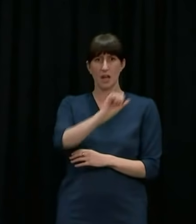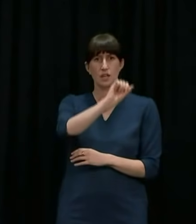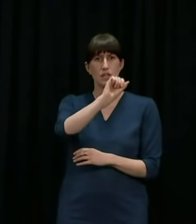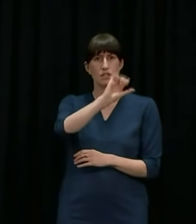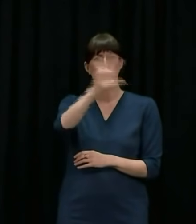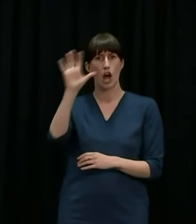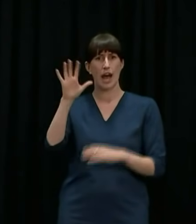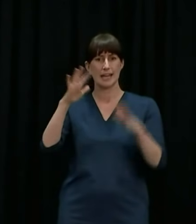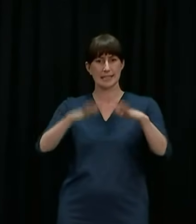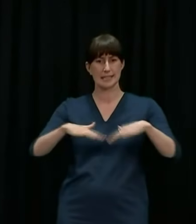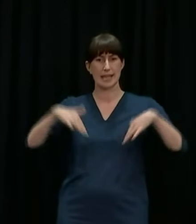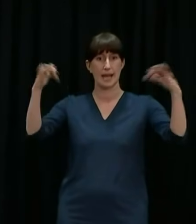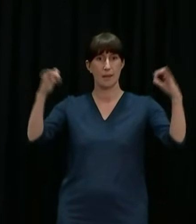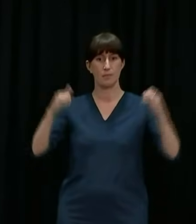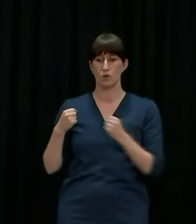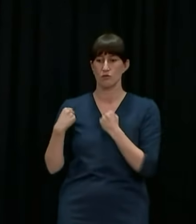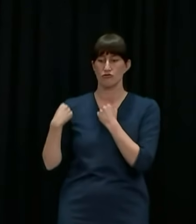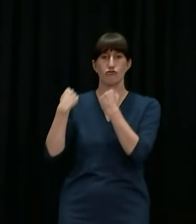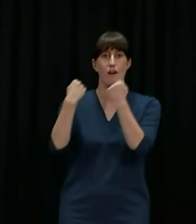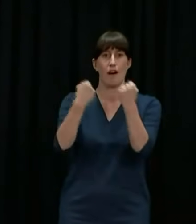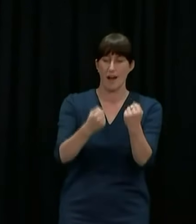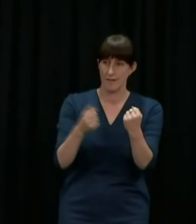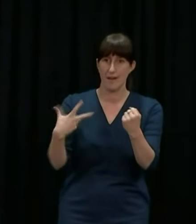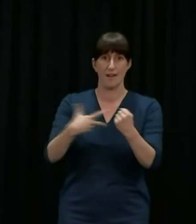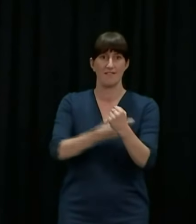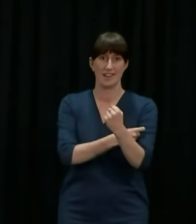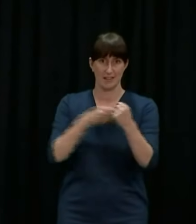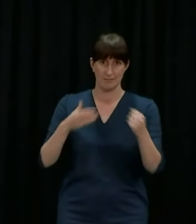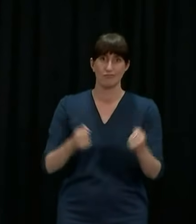like pop-up vaccination sites at farmers